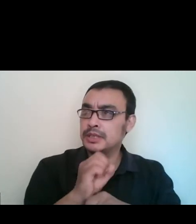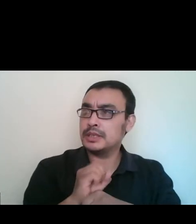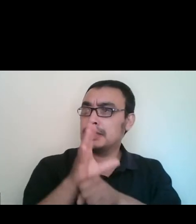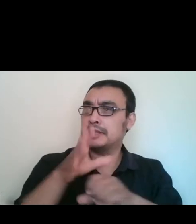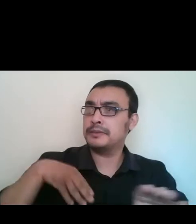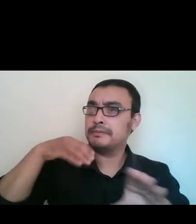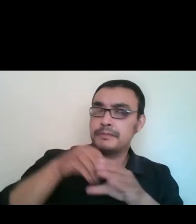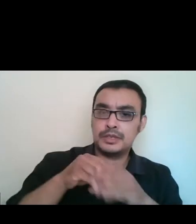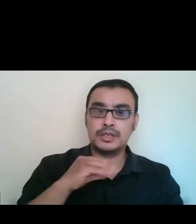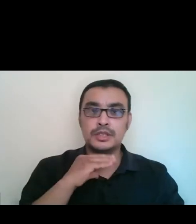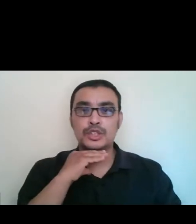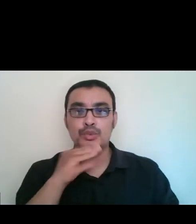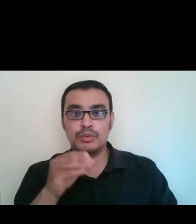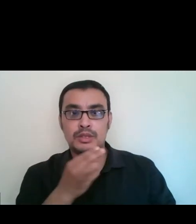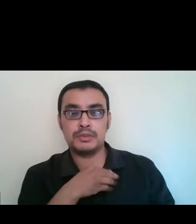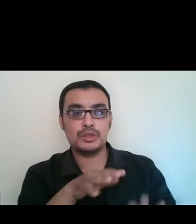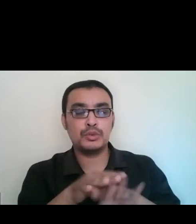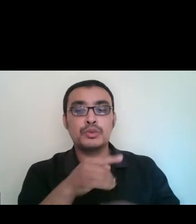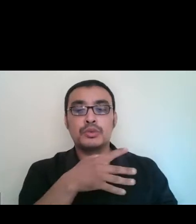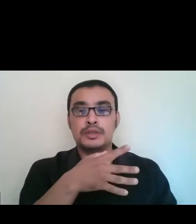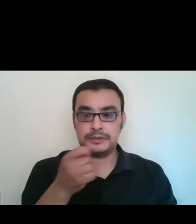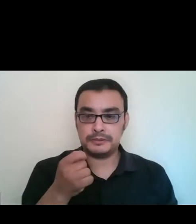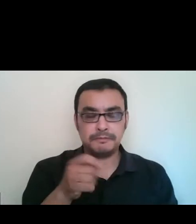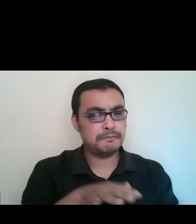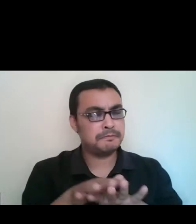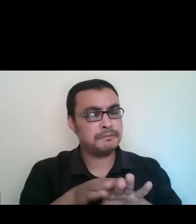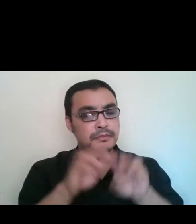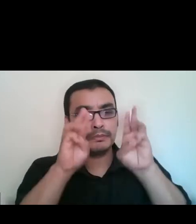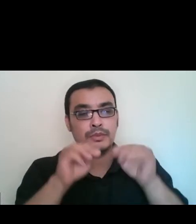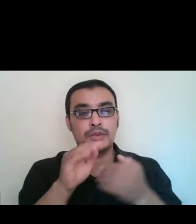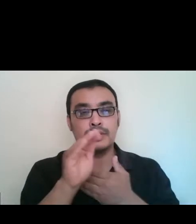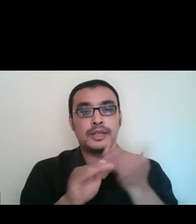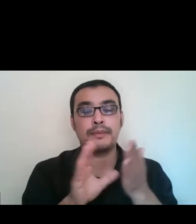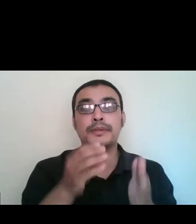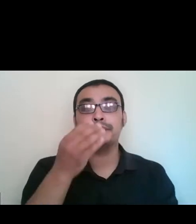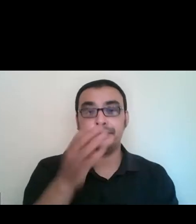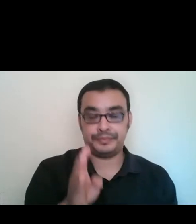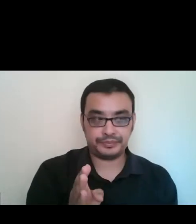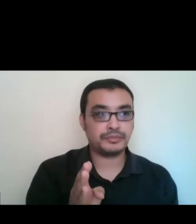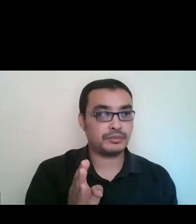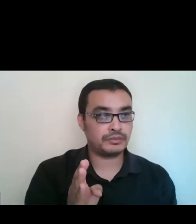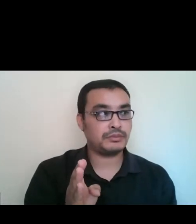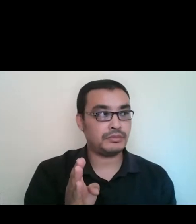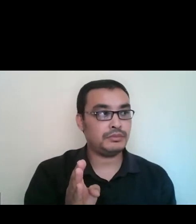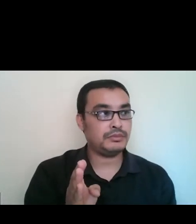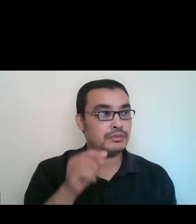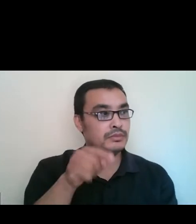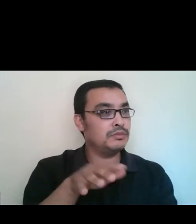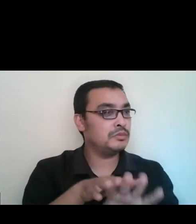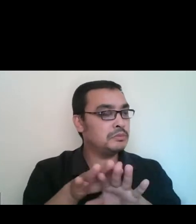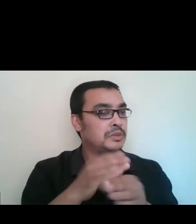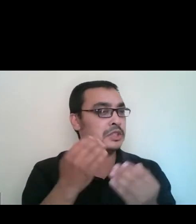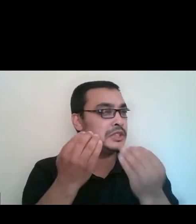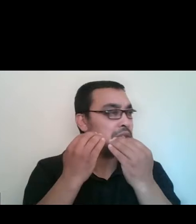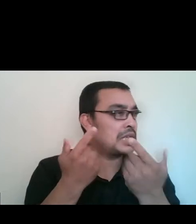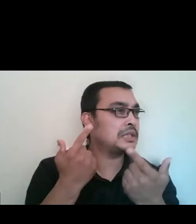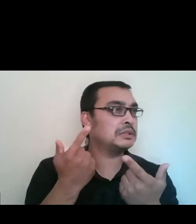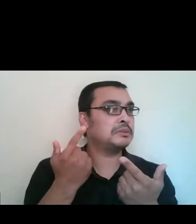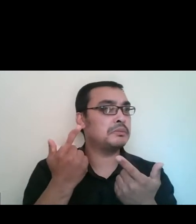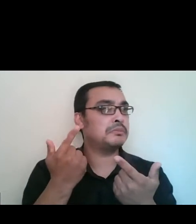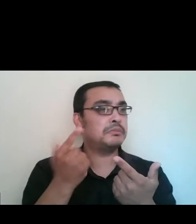young people in very important roles, which been a great learning for us.